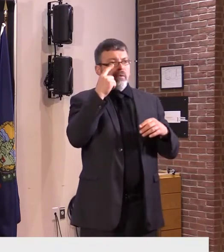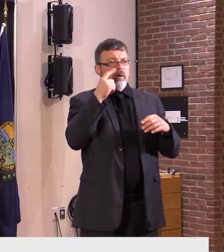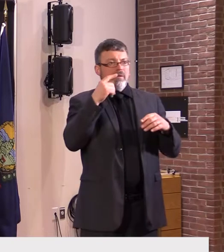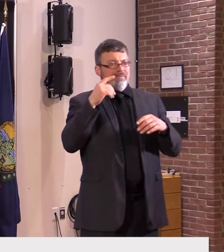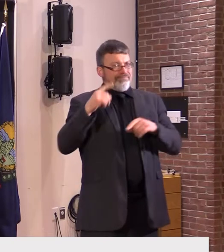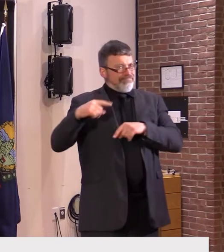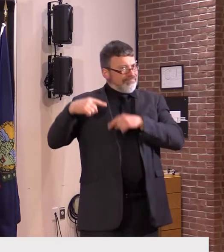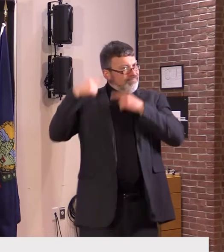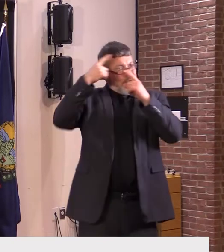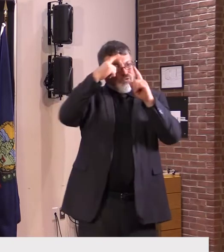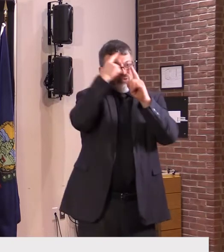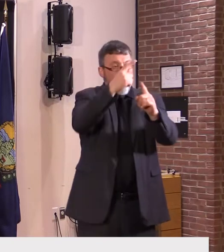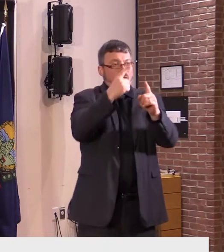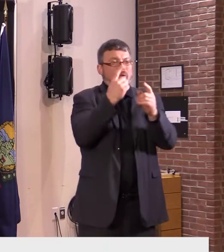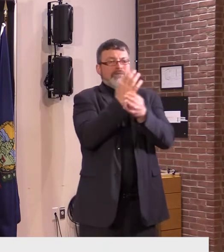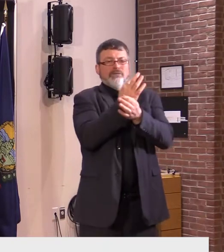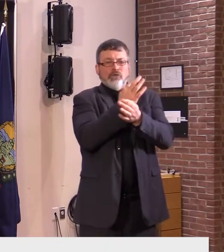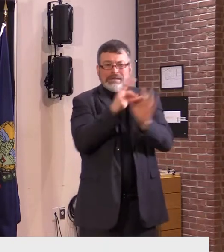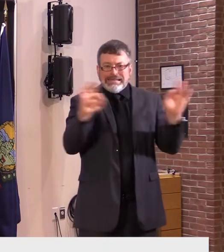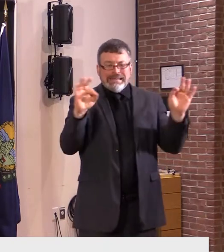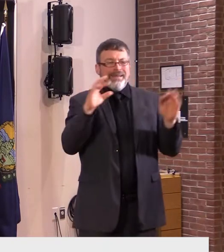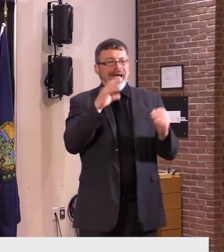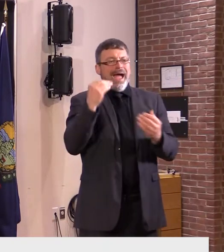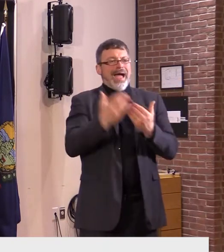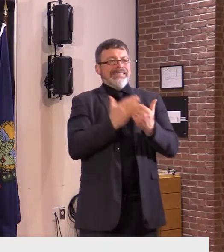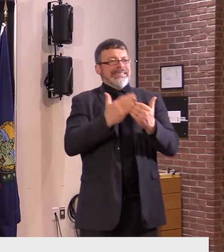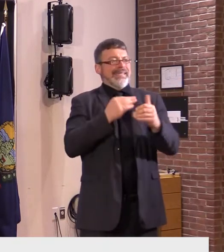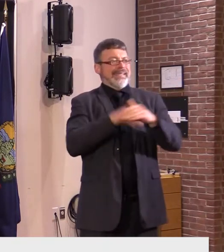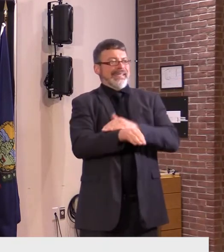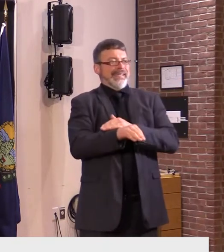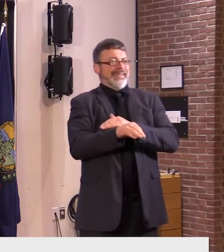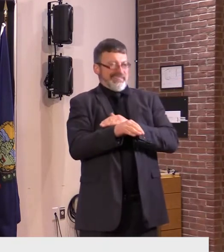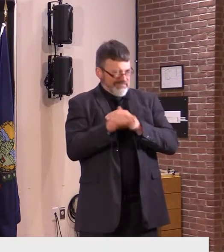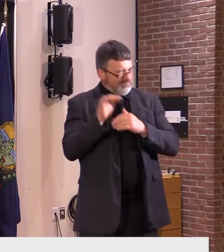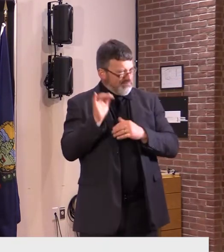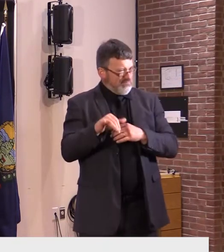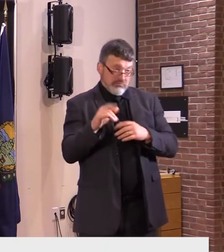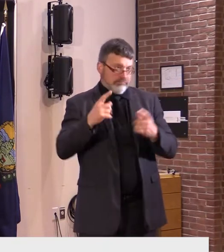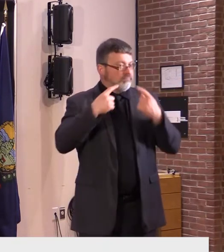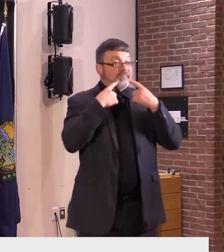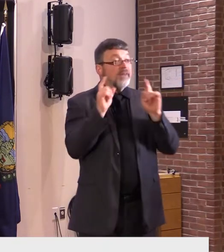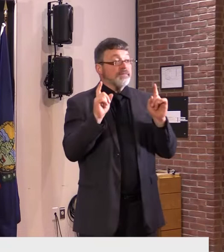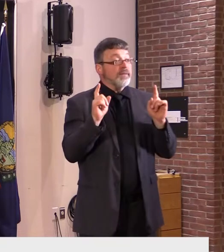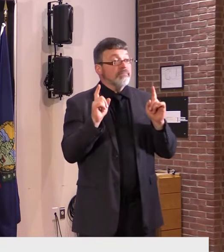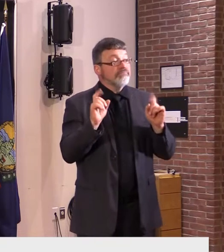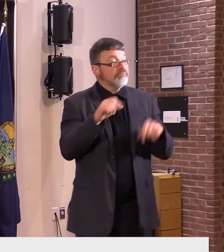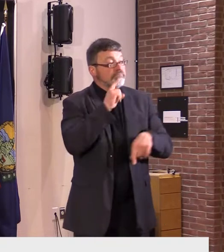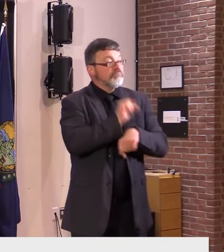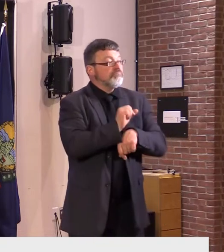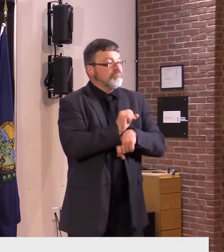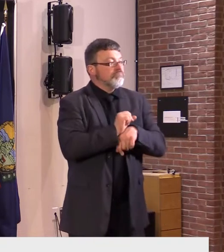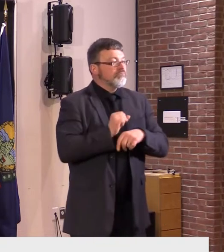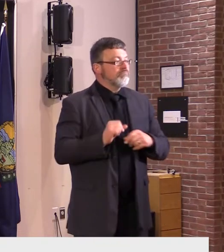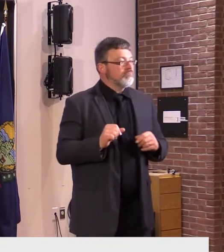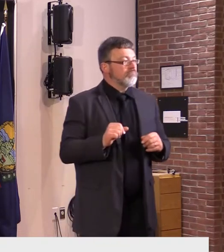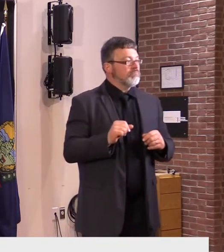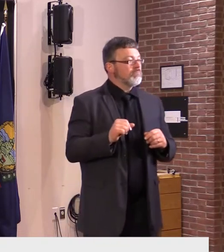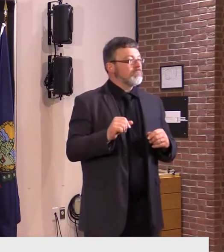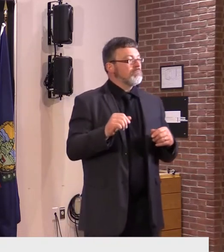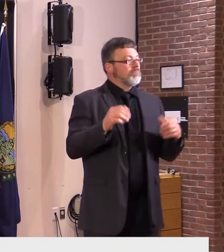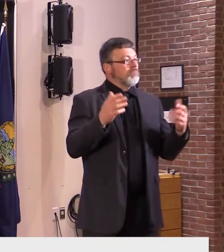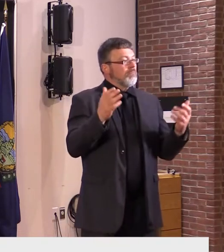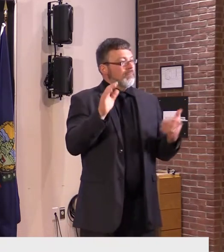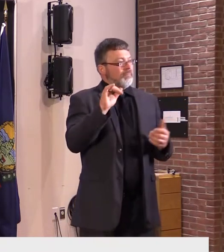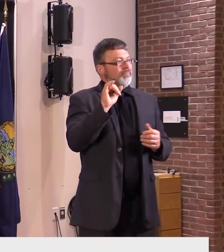have ready access to what they need, since that's the best first option if you develop any symptoms. So you